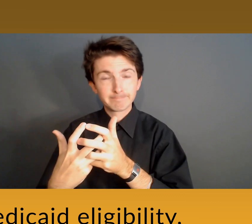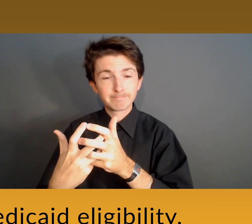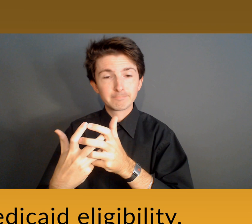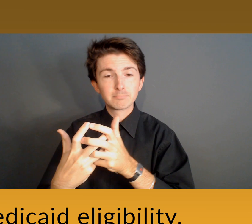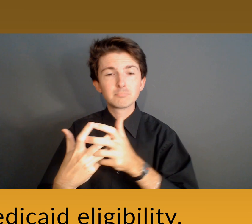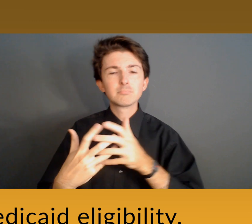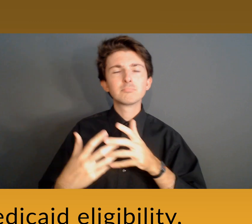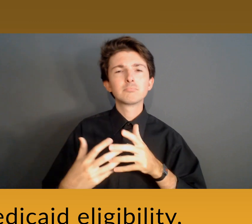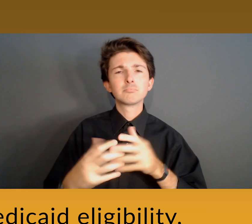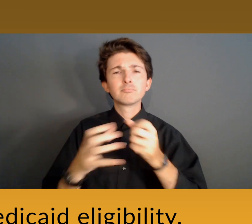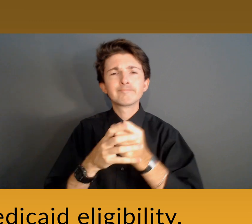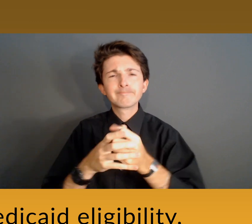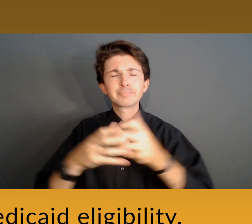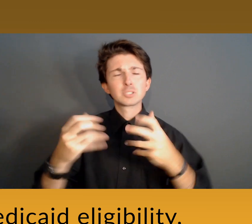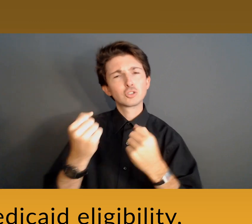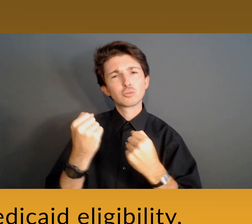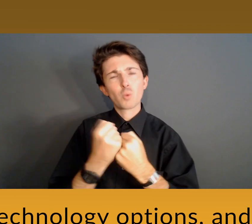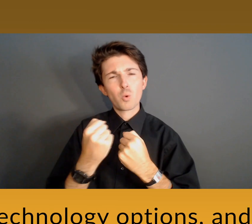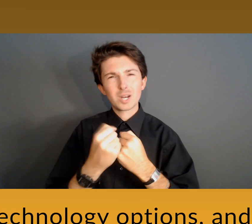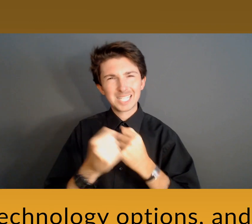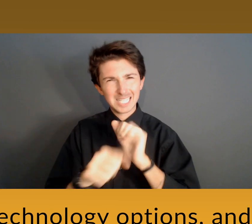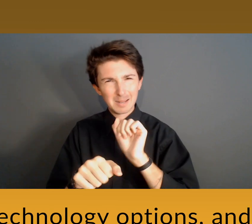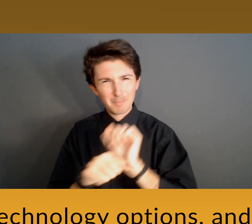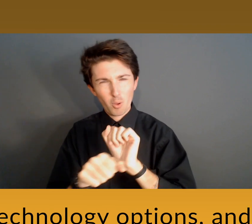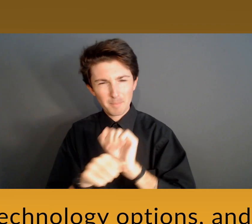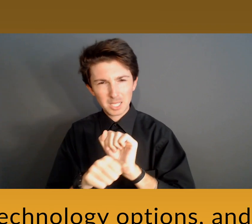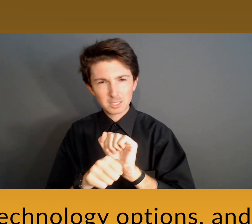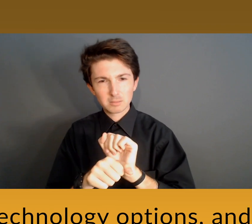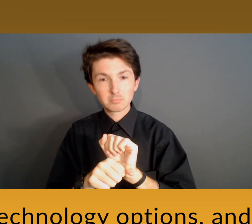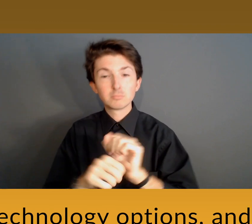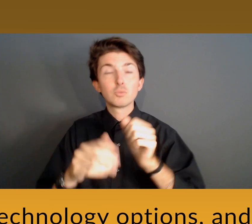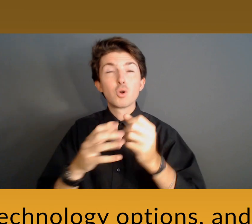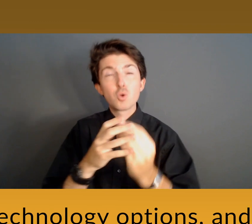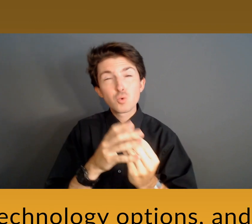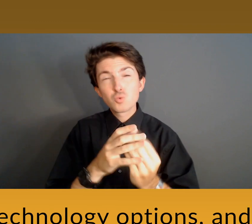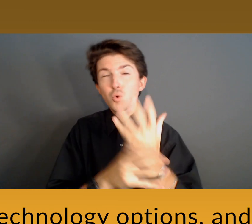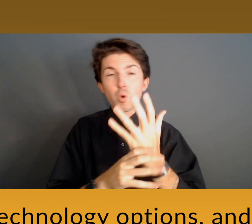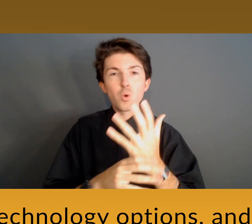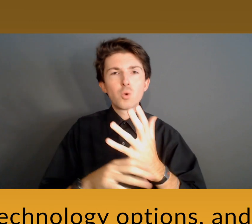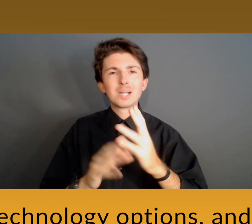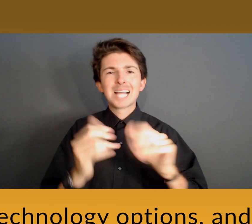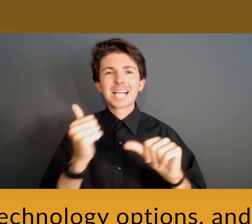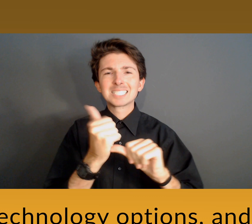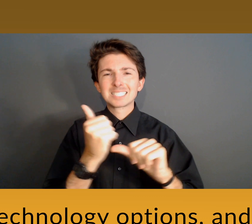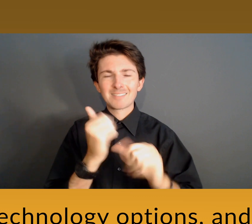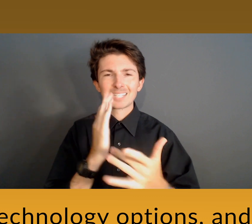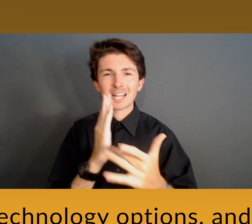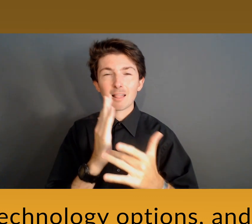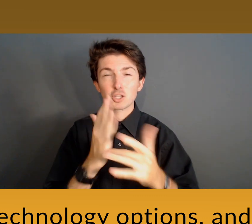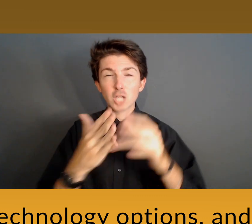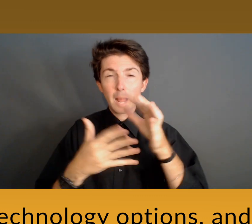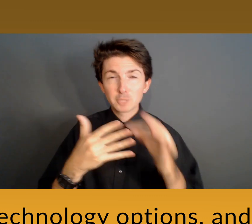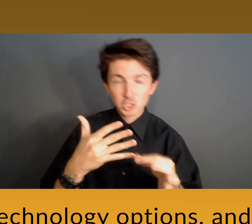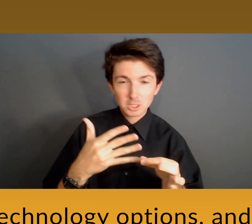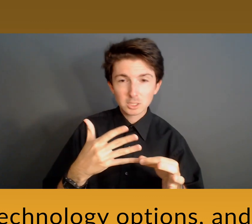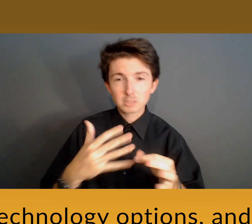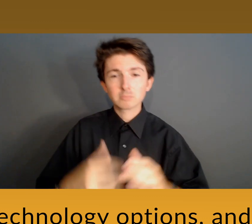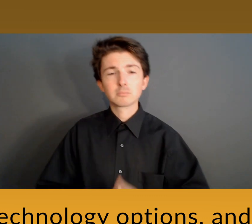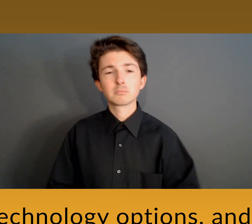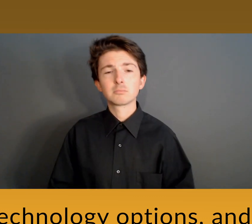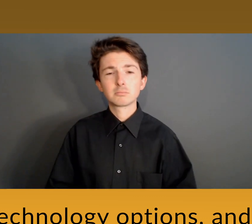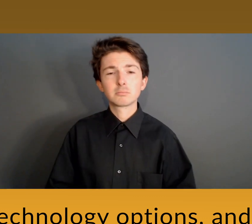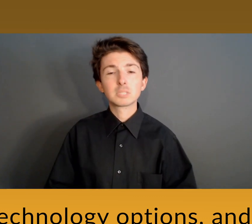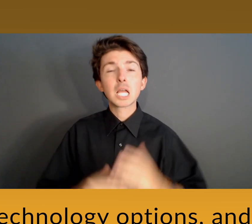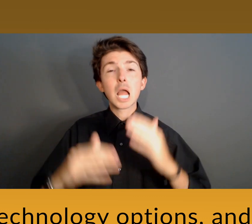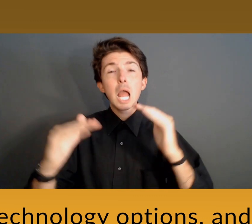expansion of supported employment, growth of assistive technology options, and improvements to